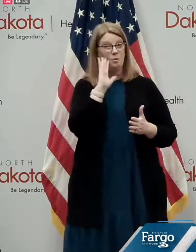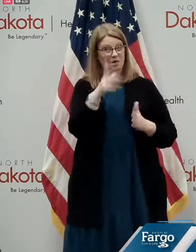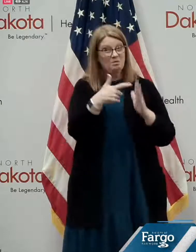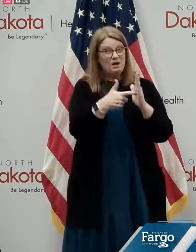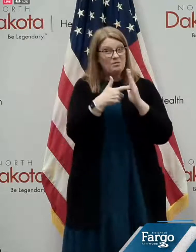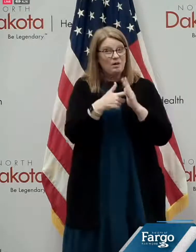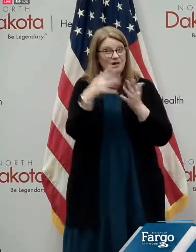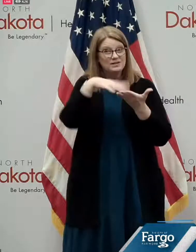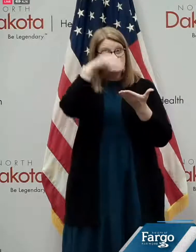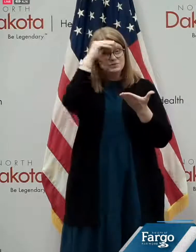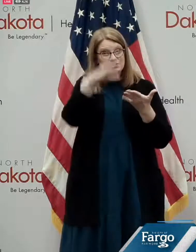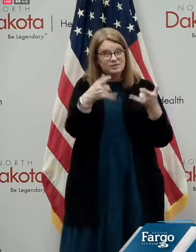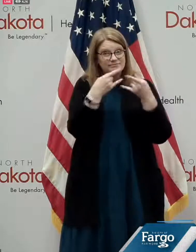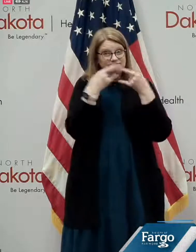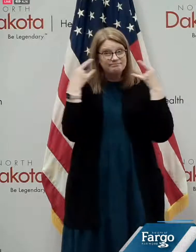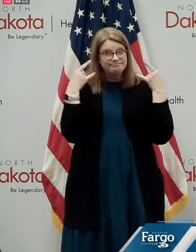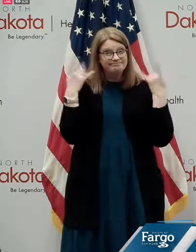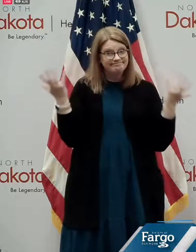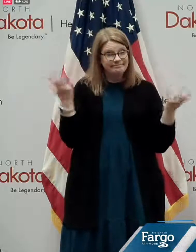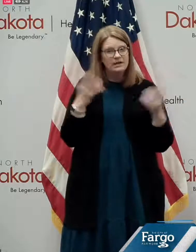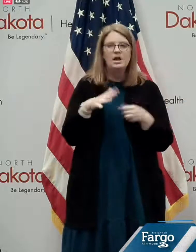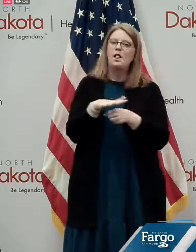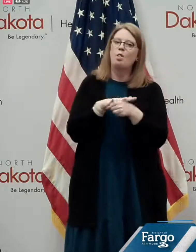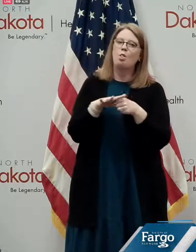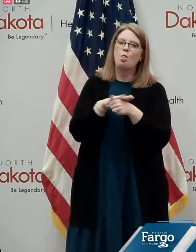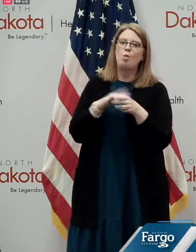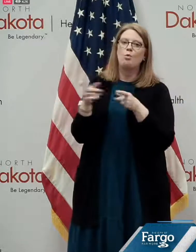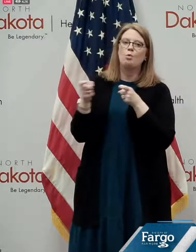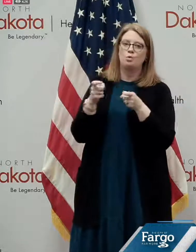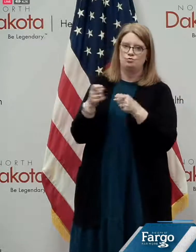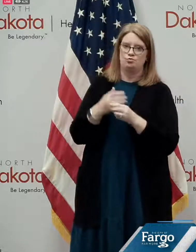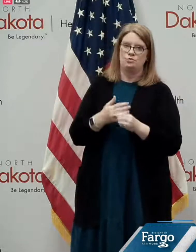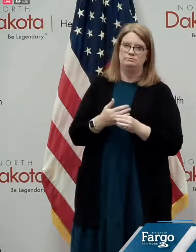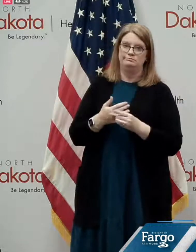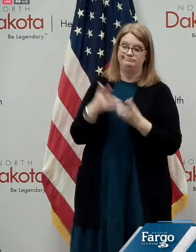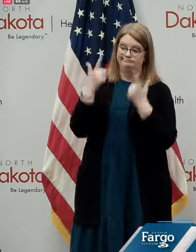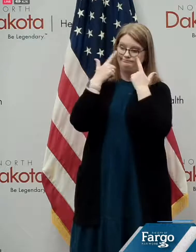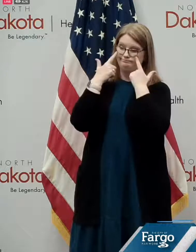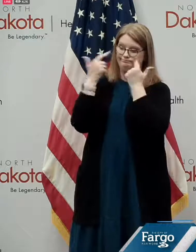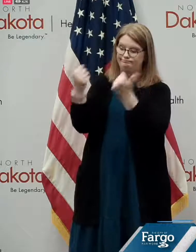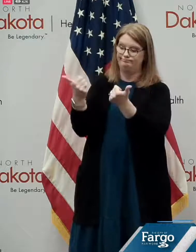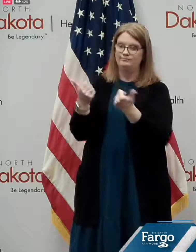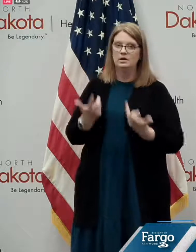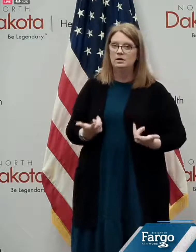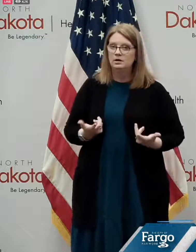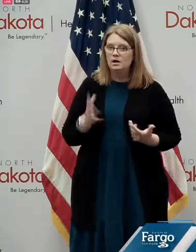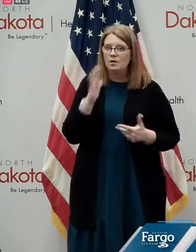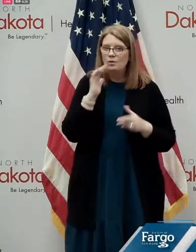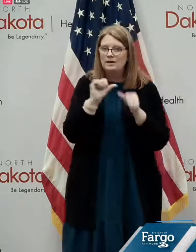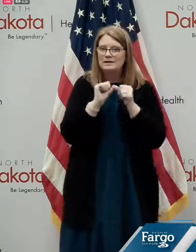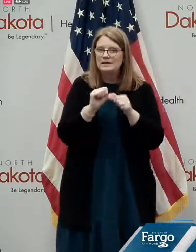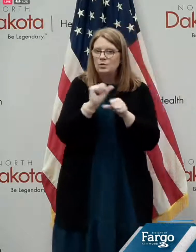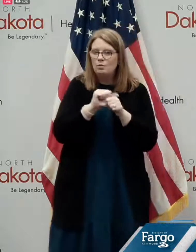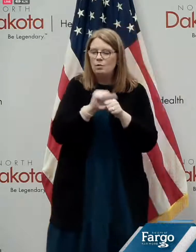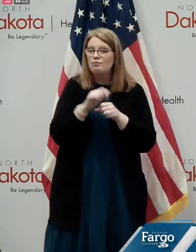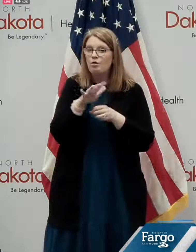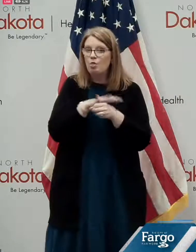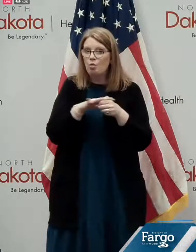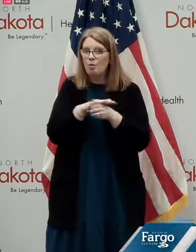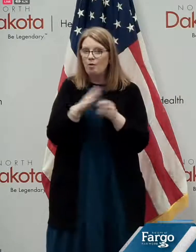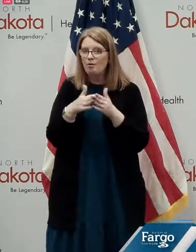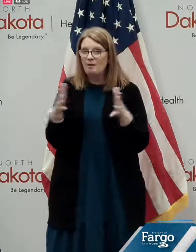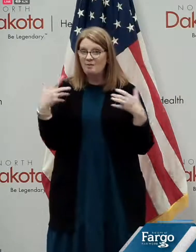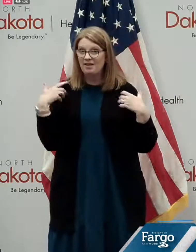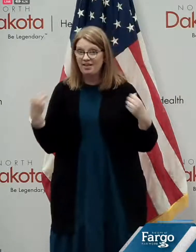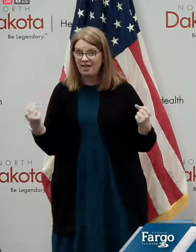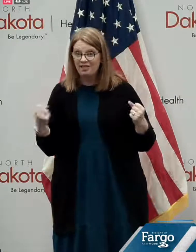that is all local control decisions that they can do. And as we, again, will continue to work through local public health and